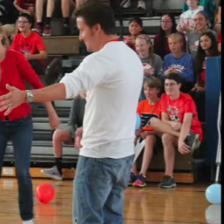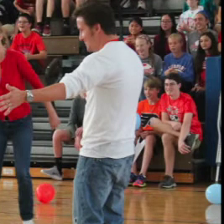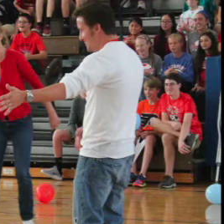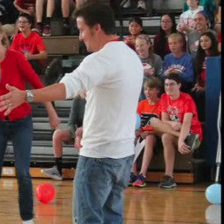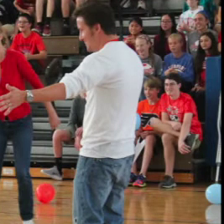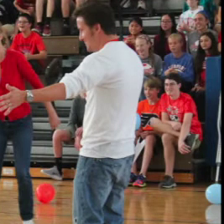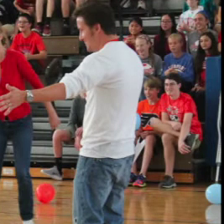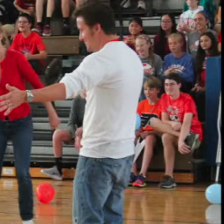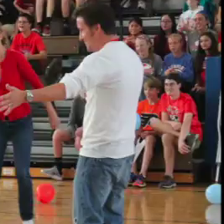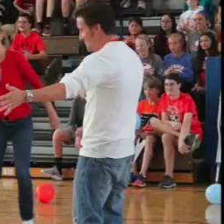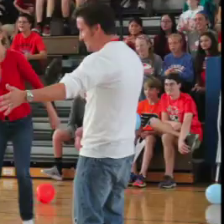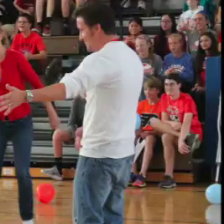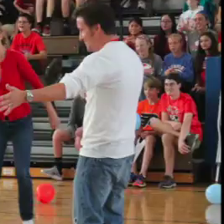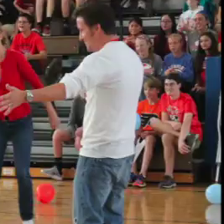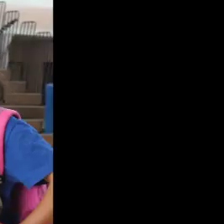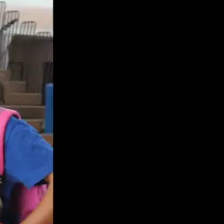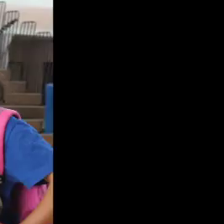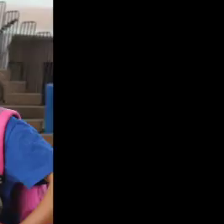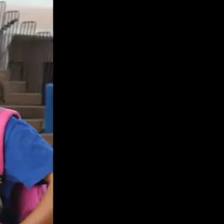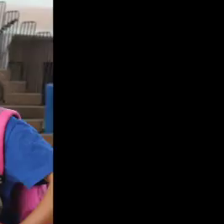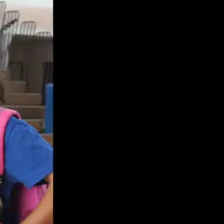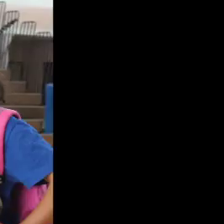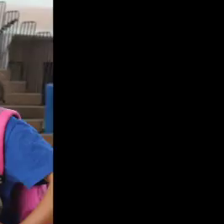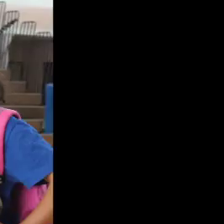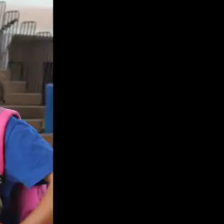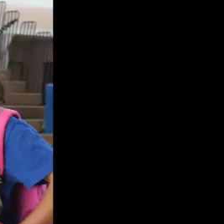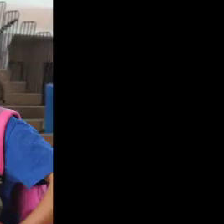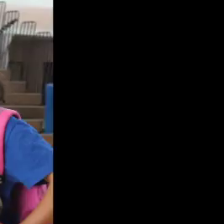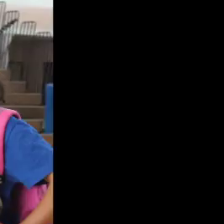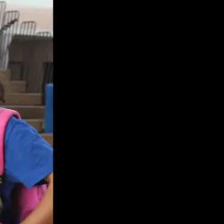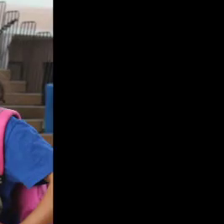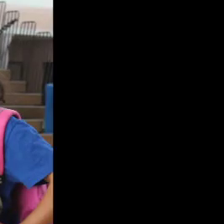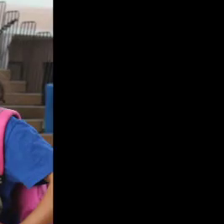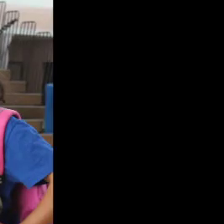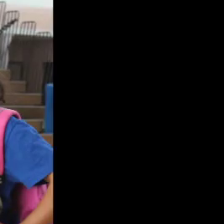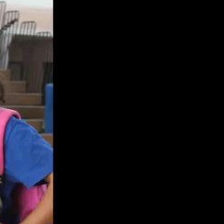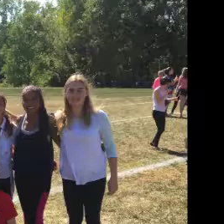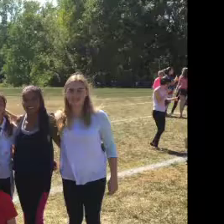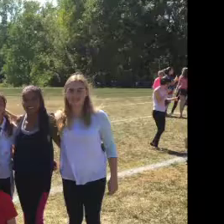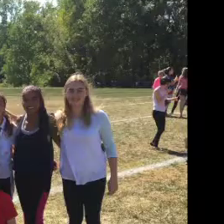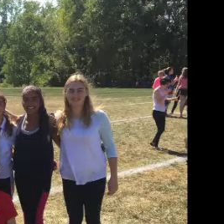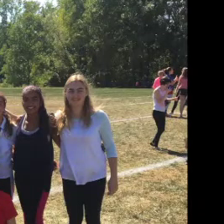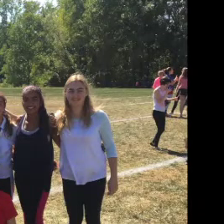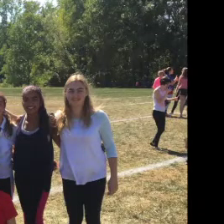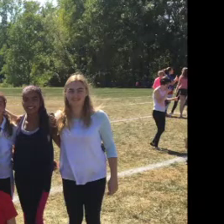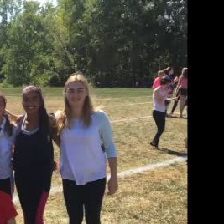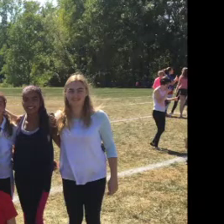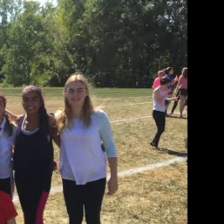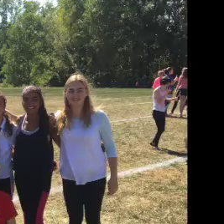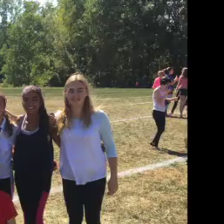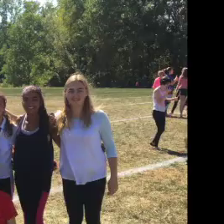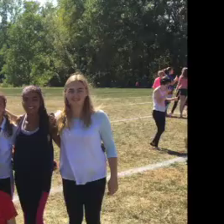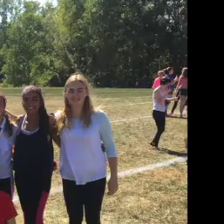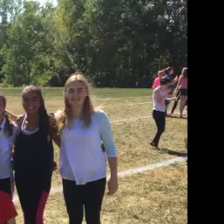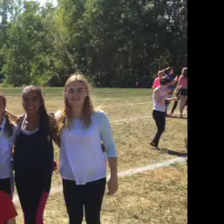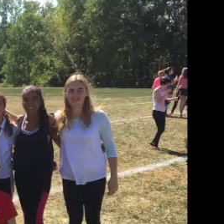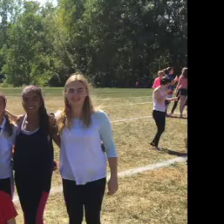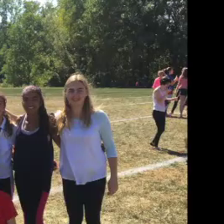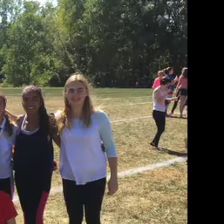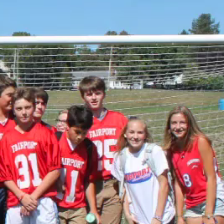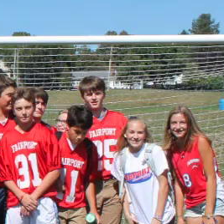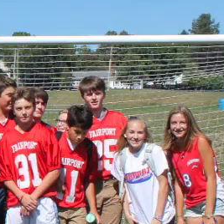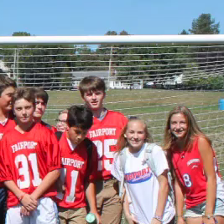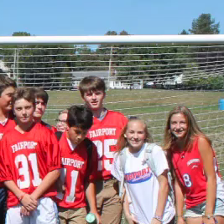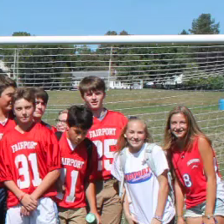ideals are fundamental, and they will bring joy to your individual circumstances